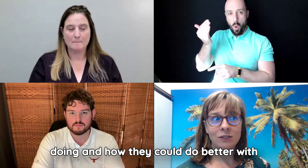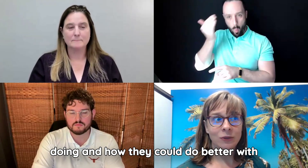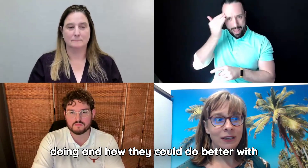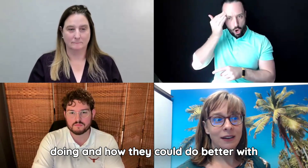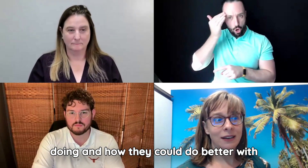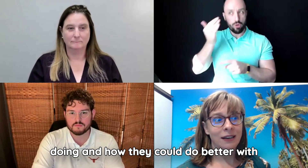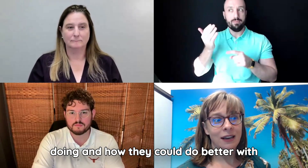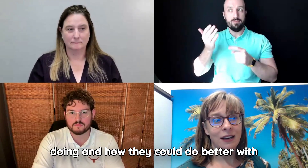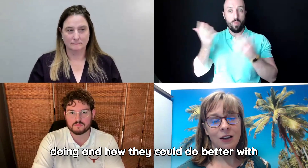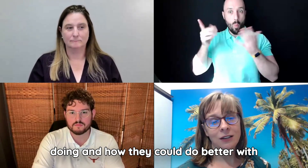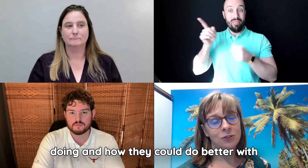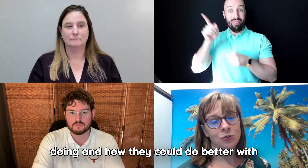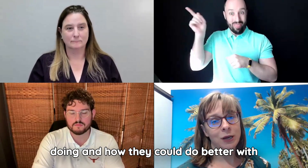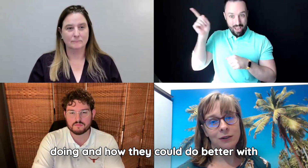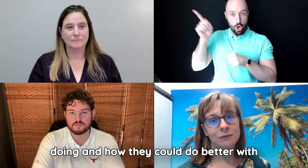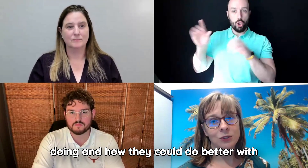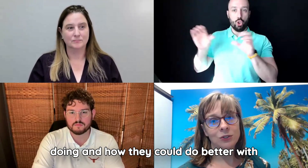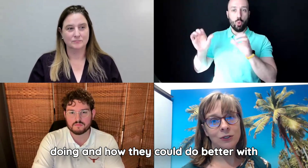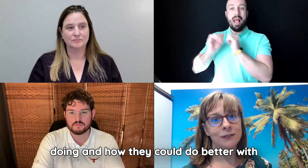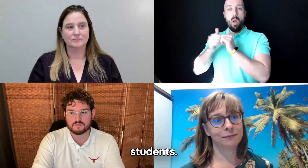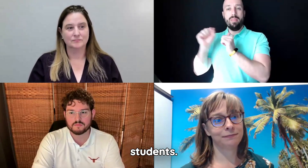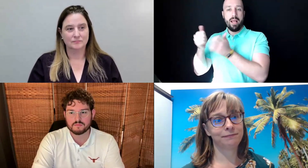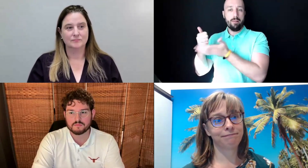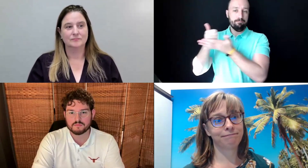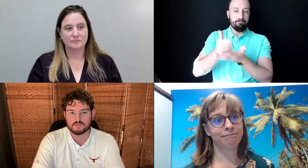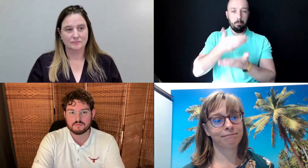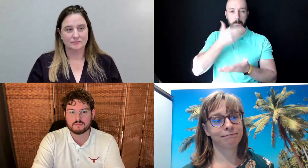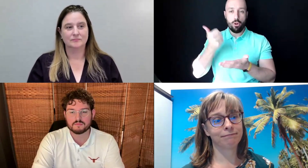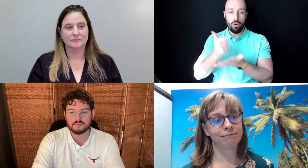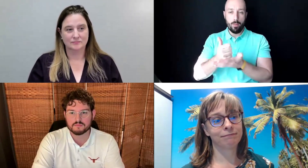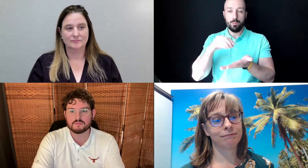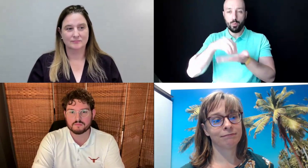what they're doing and how they could do better with students.